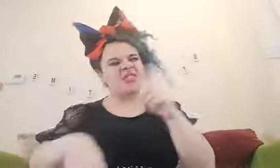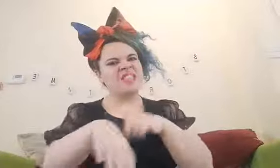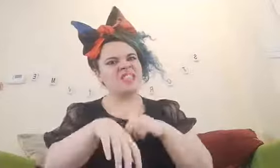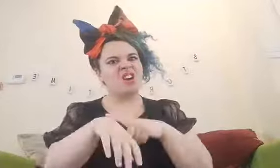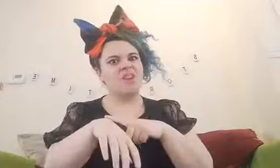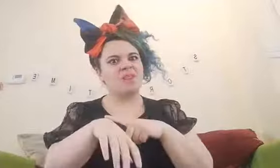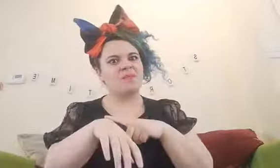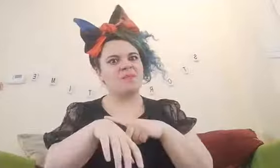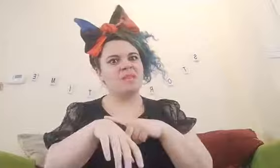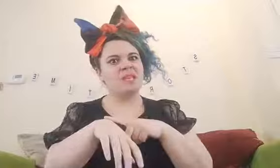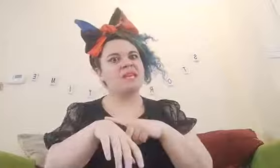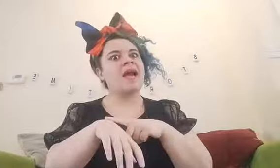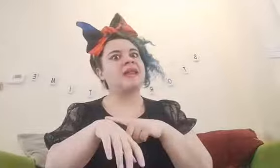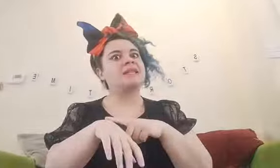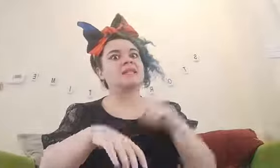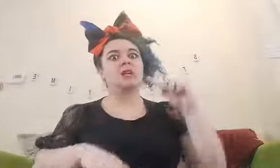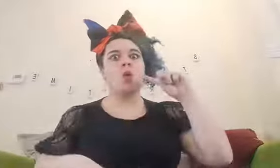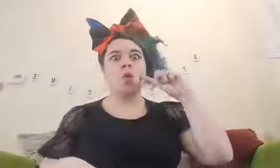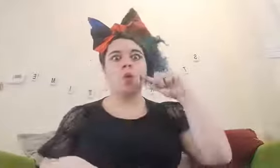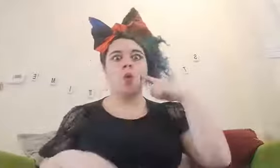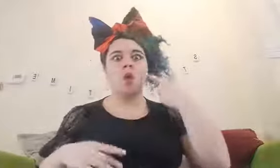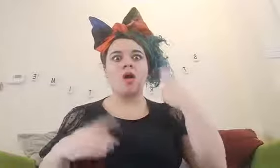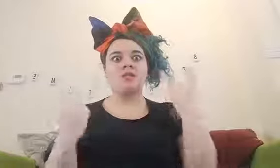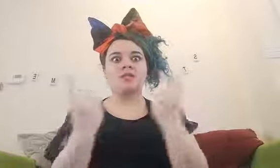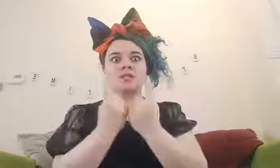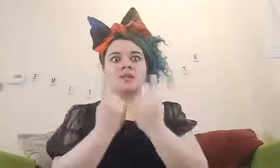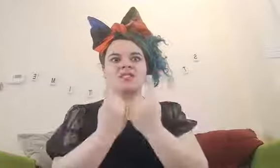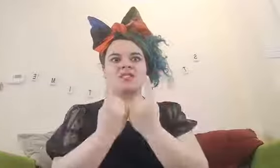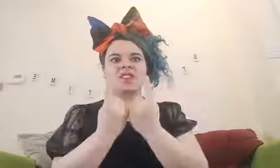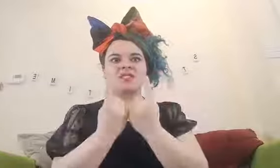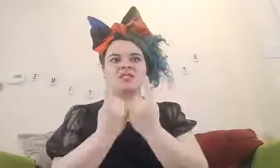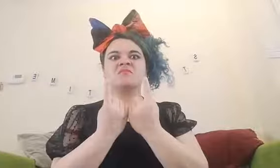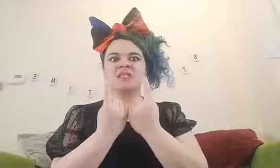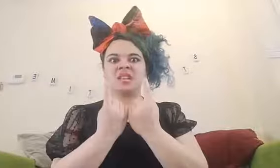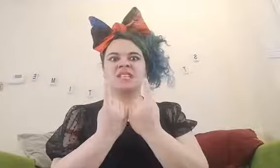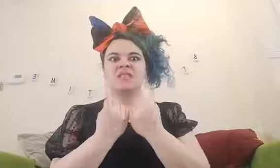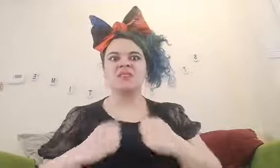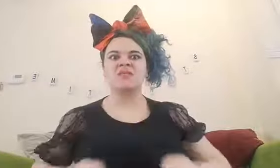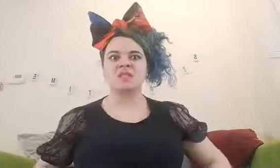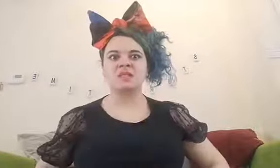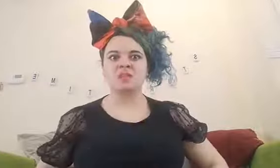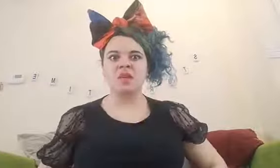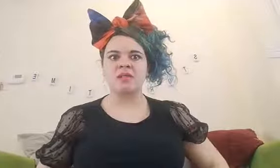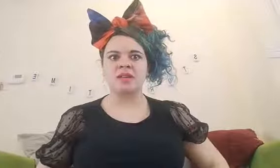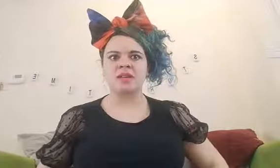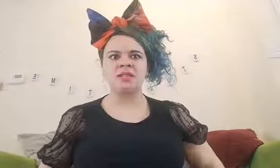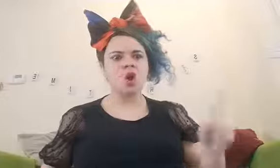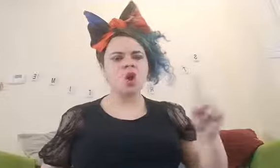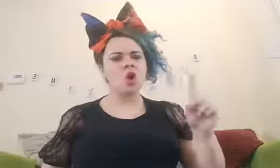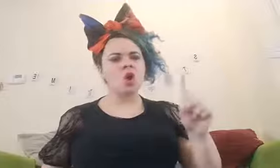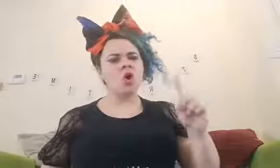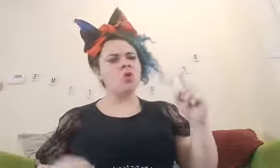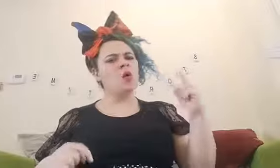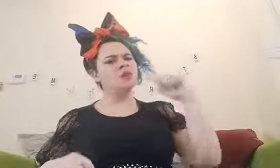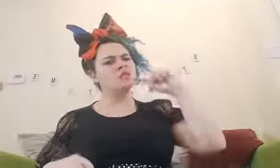This time, he ate all the sweet things. Let's go for some sweet things. What